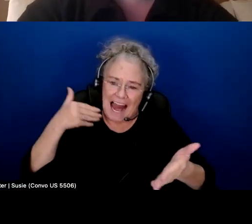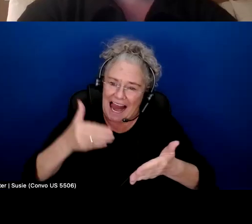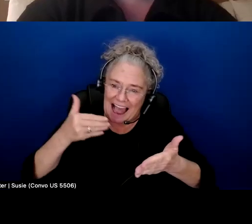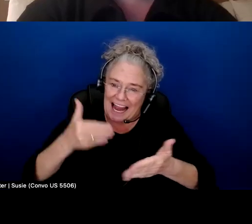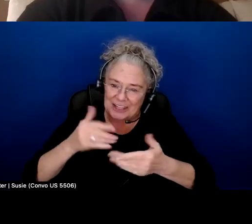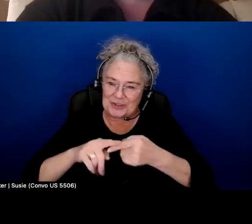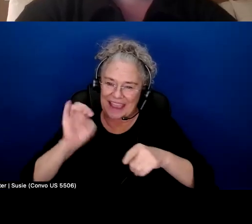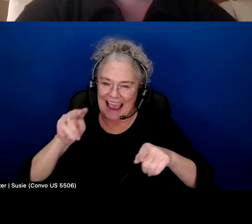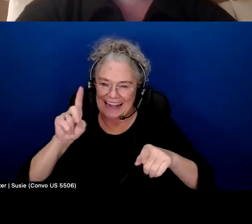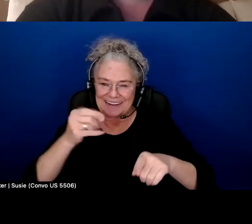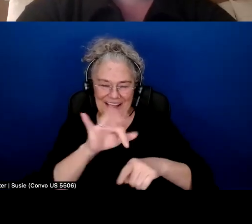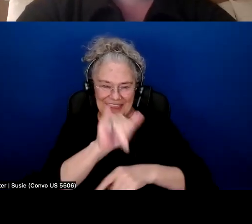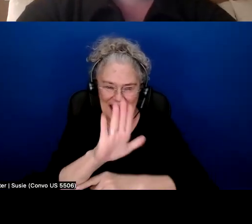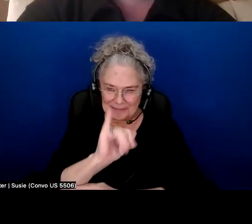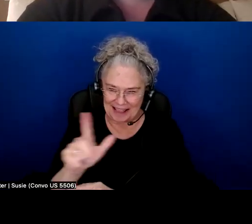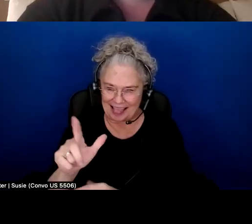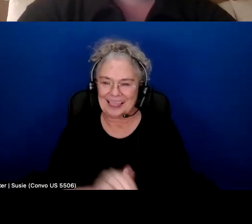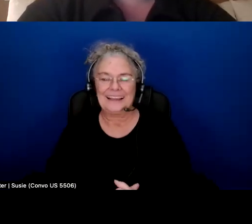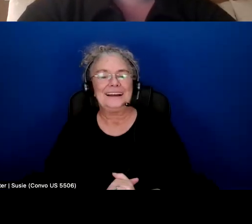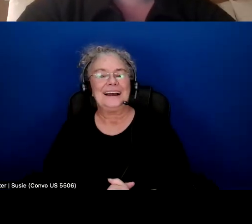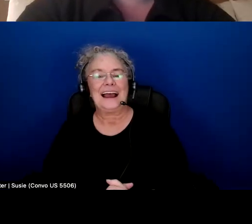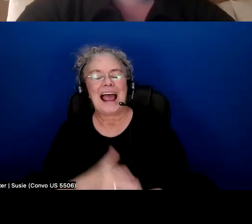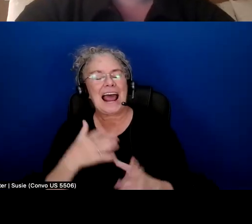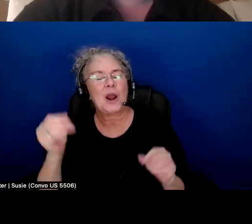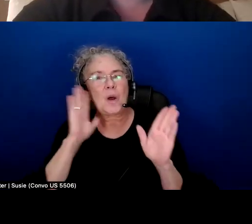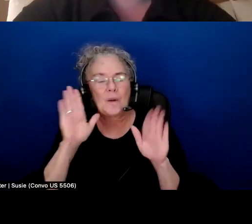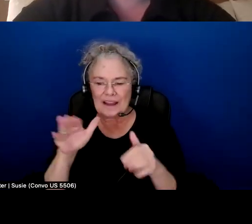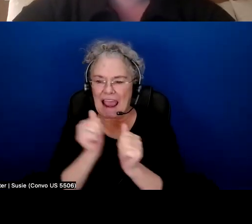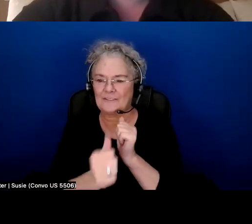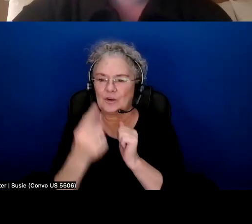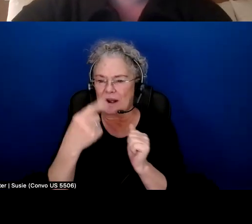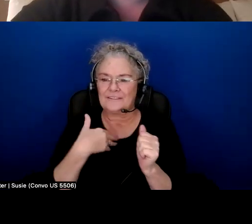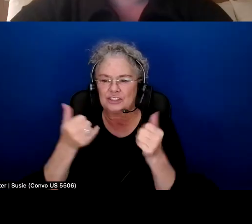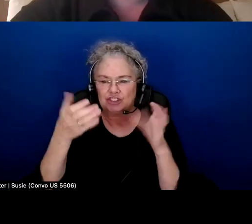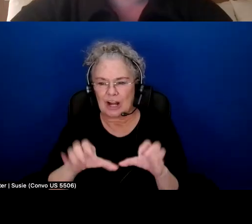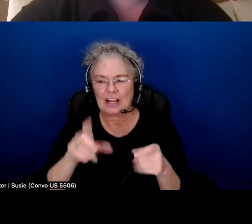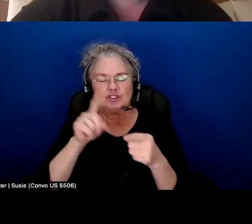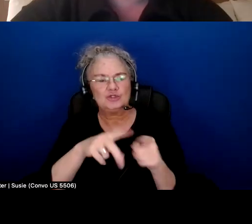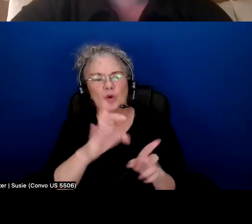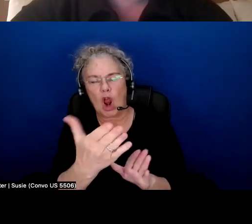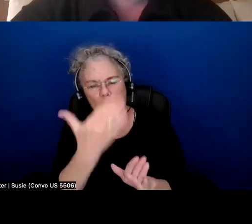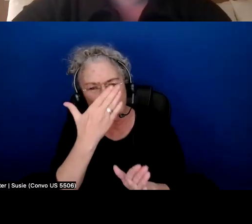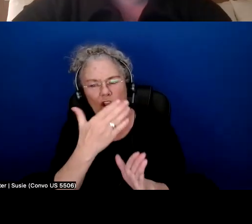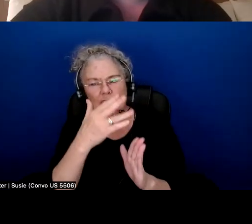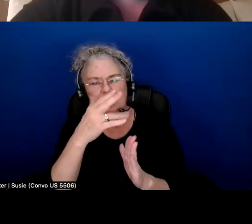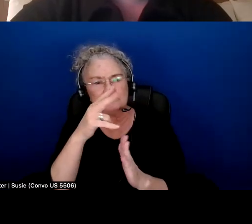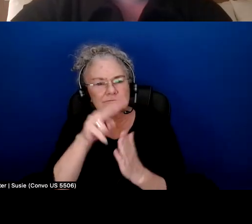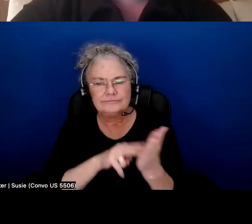of the bill. And hopefully everyone has a chance to take a closer look at